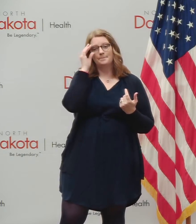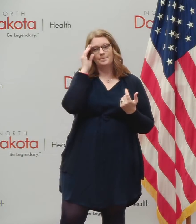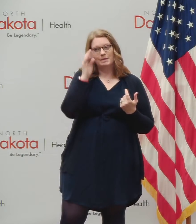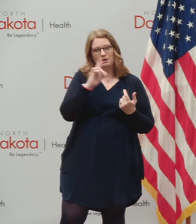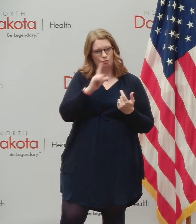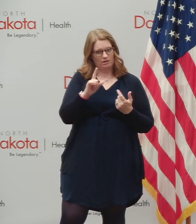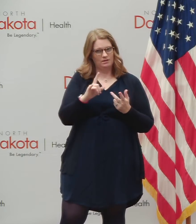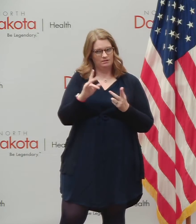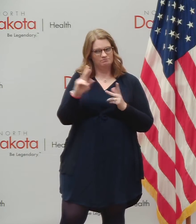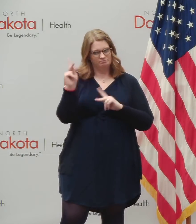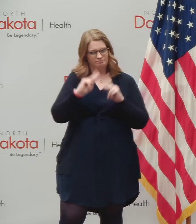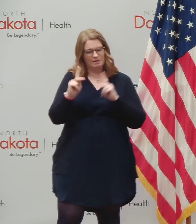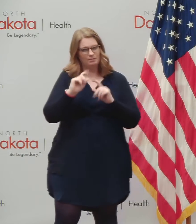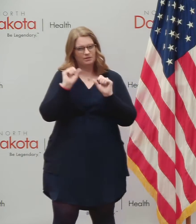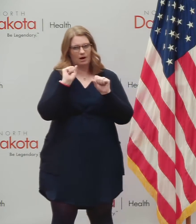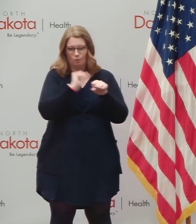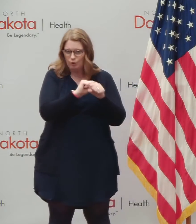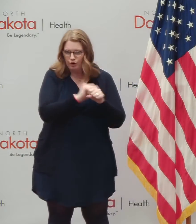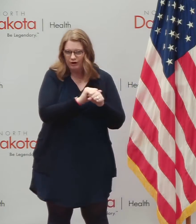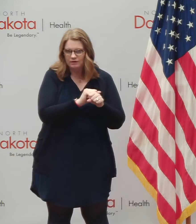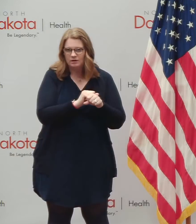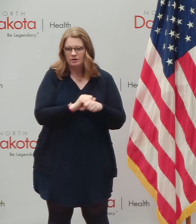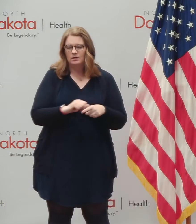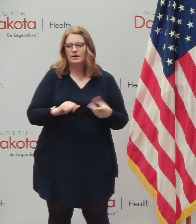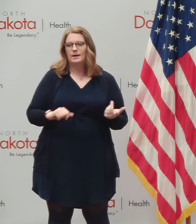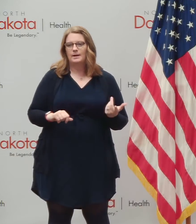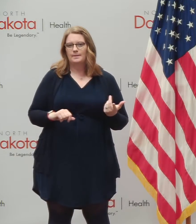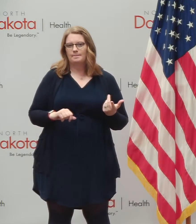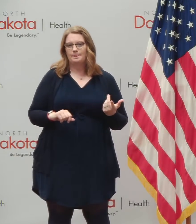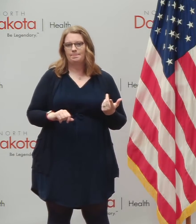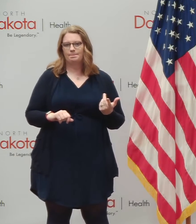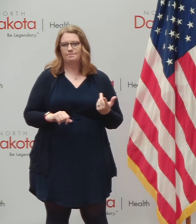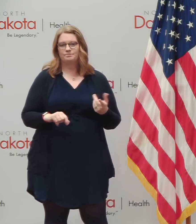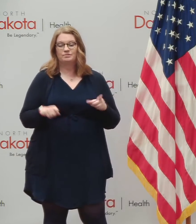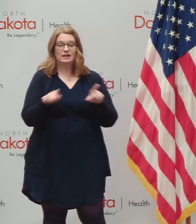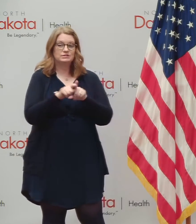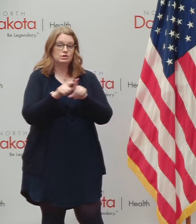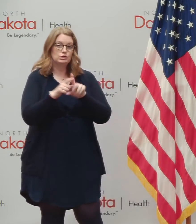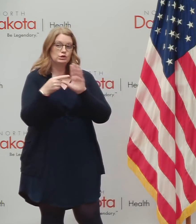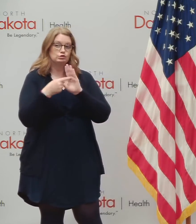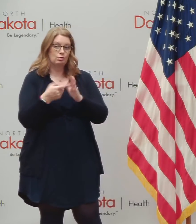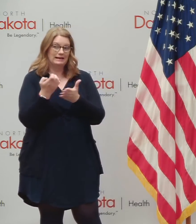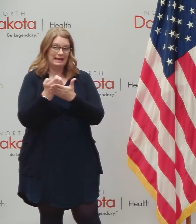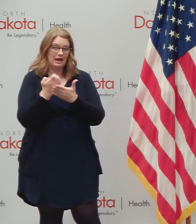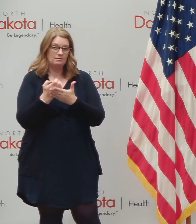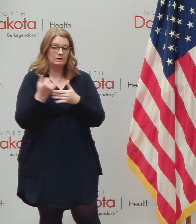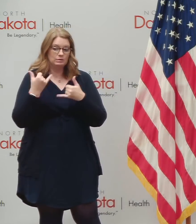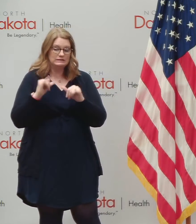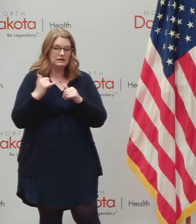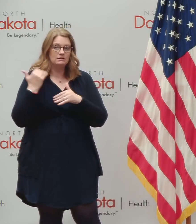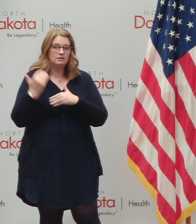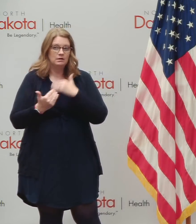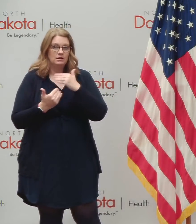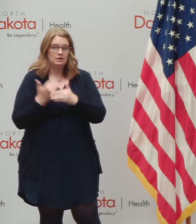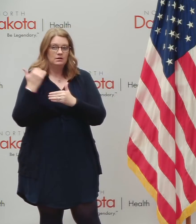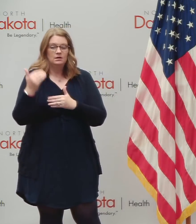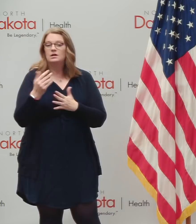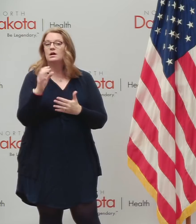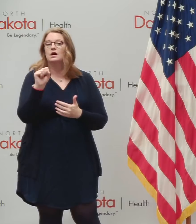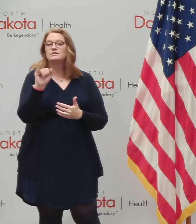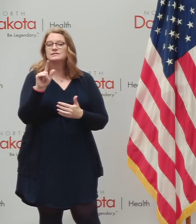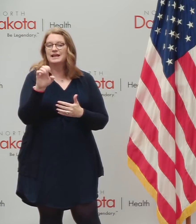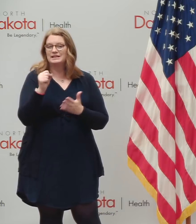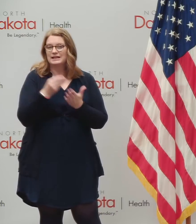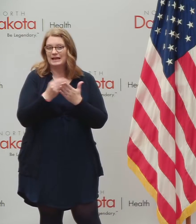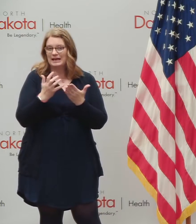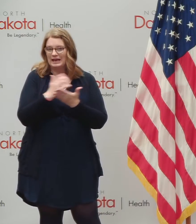going and keep our unemployment low. That's reflected in the economy still moving forward. Our sales and income tax